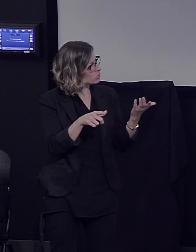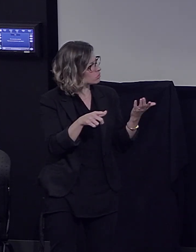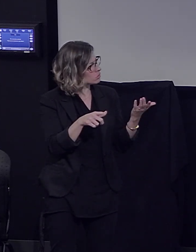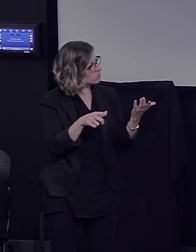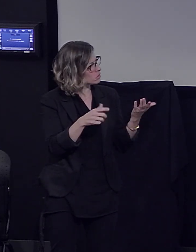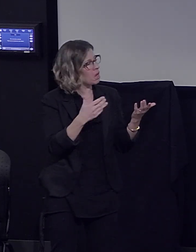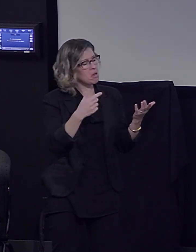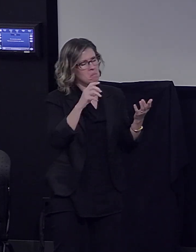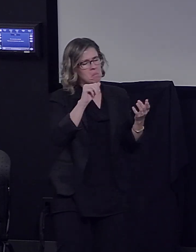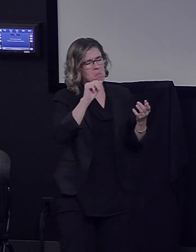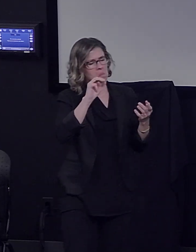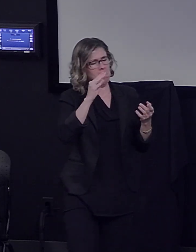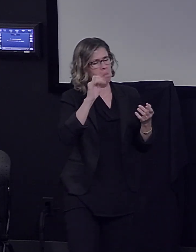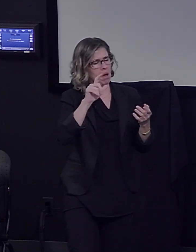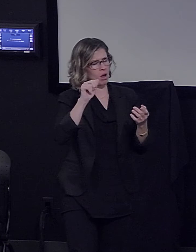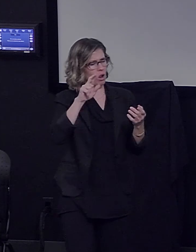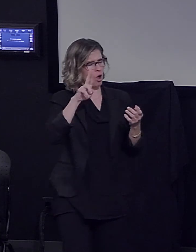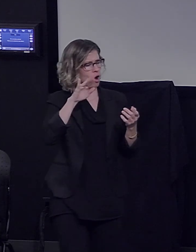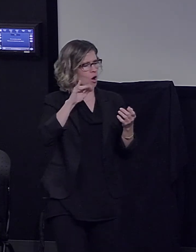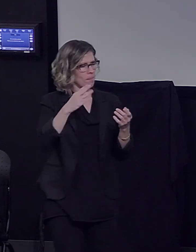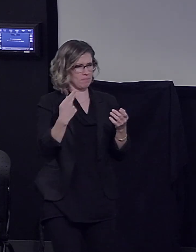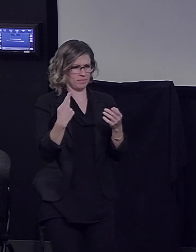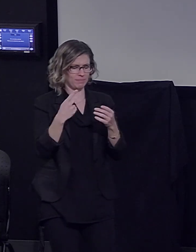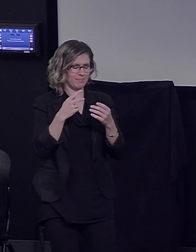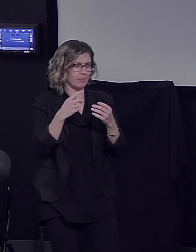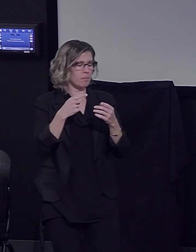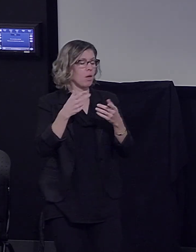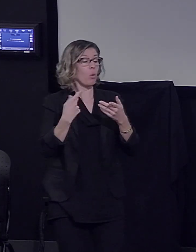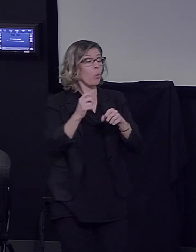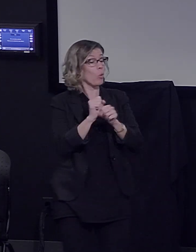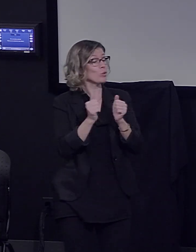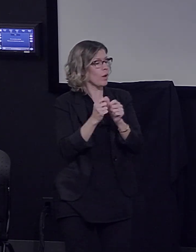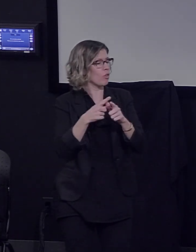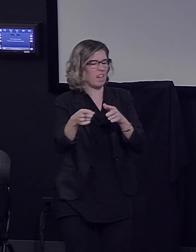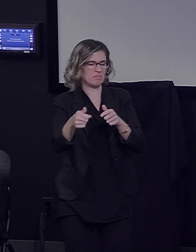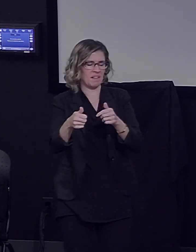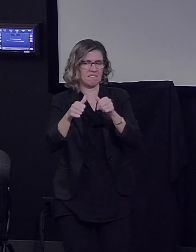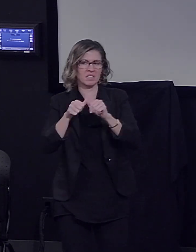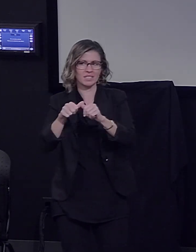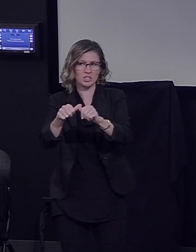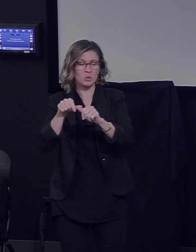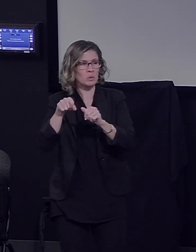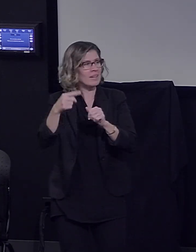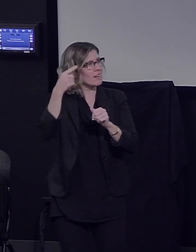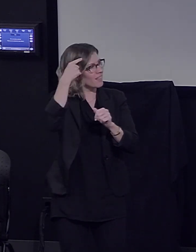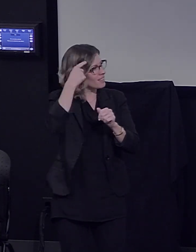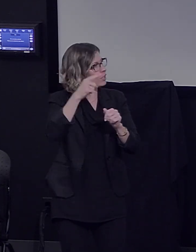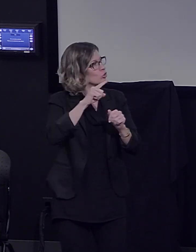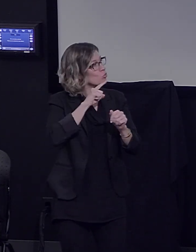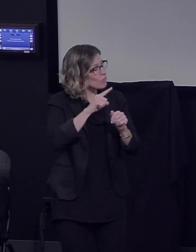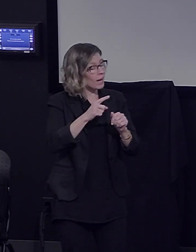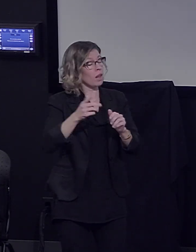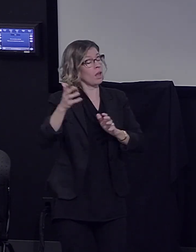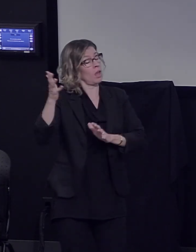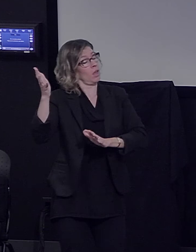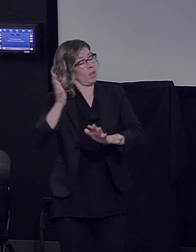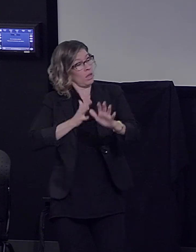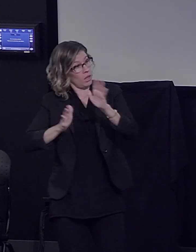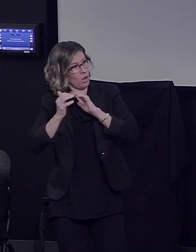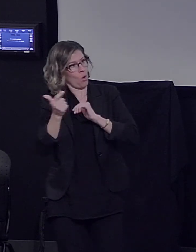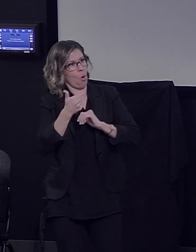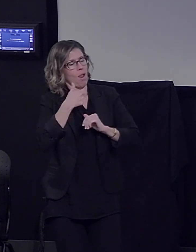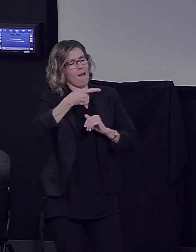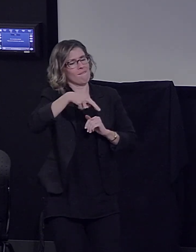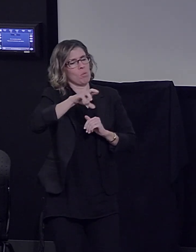Michael Arby, who worked on this point after me for several years, thinks that actually was a kind of proto-sign language at the beginning. The